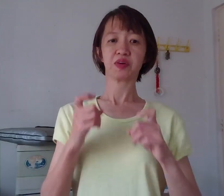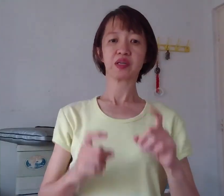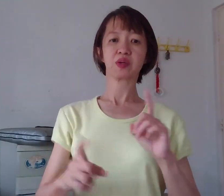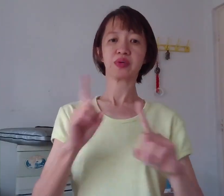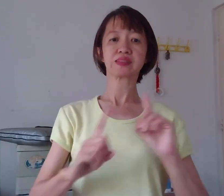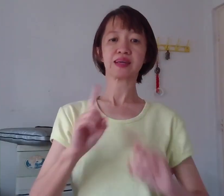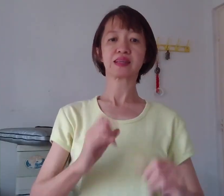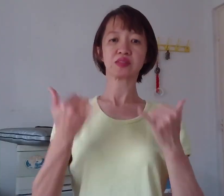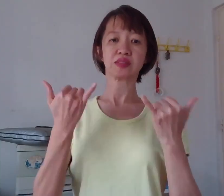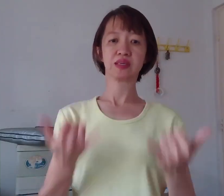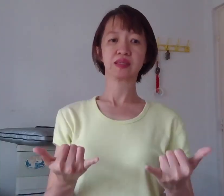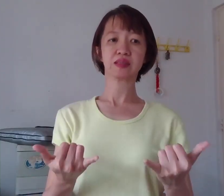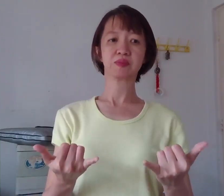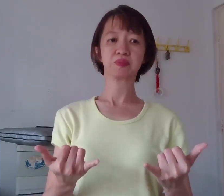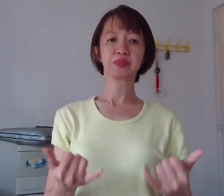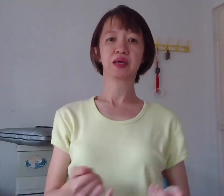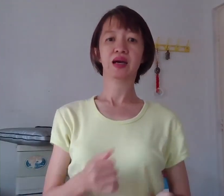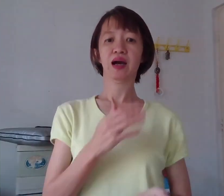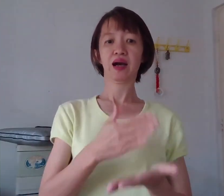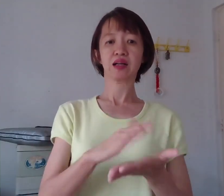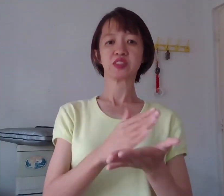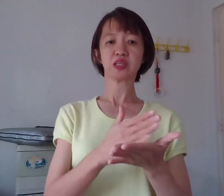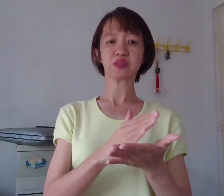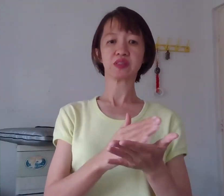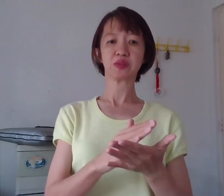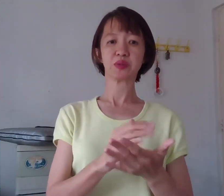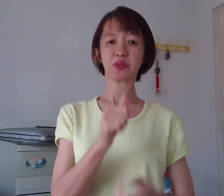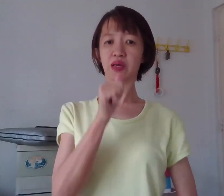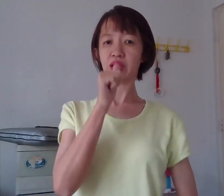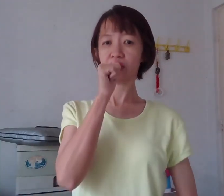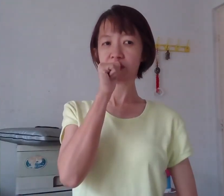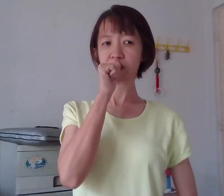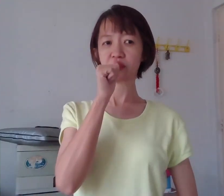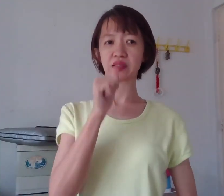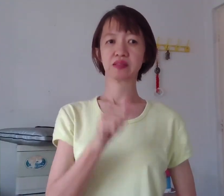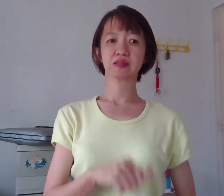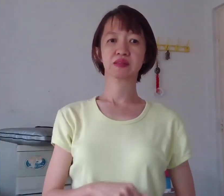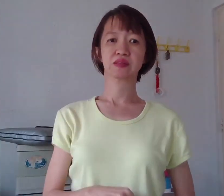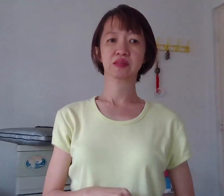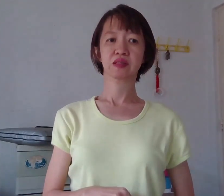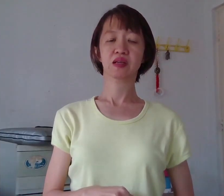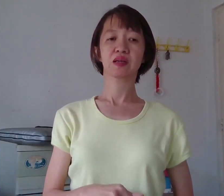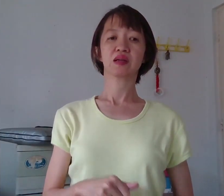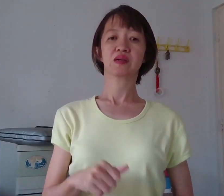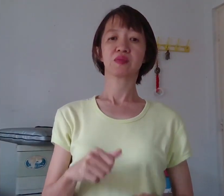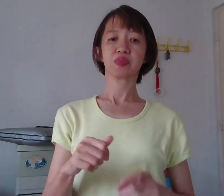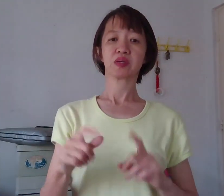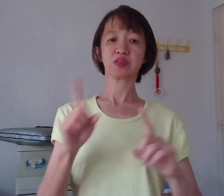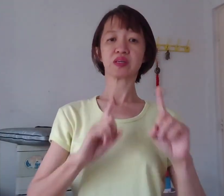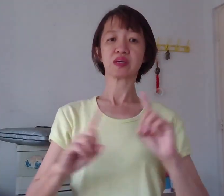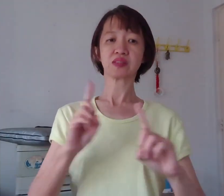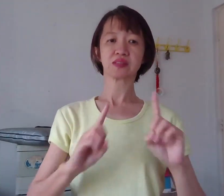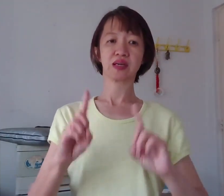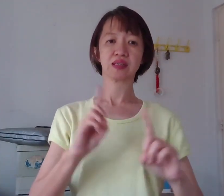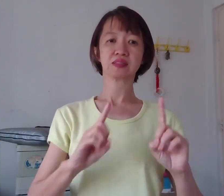For our quick science today, I'll share with you a secret. There are